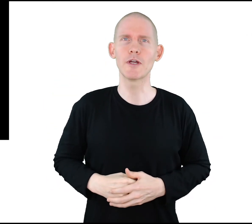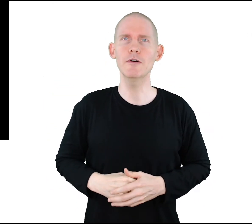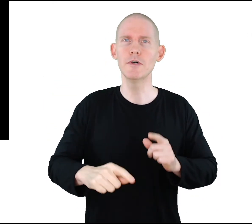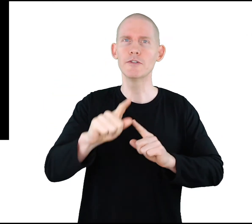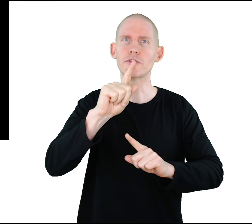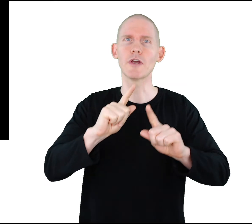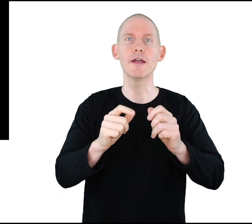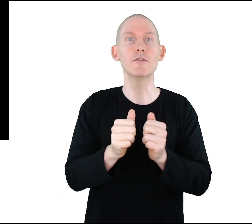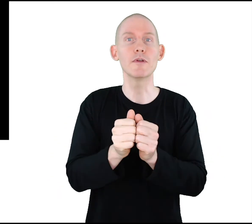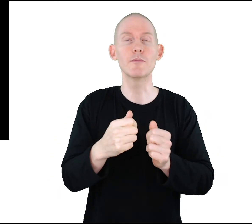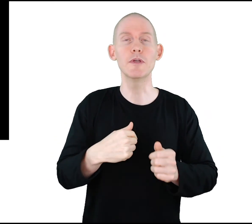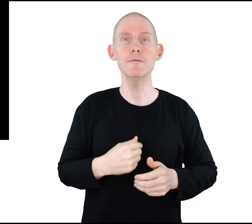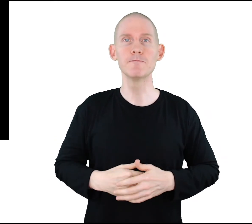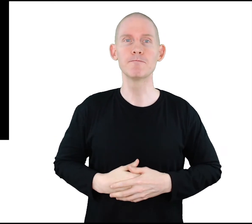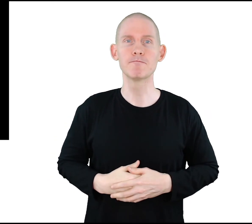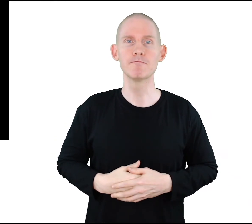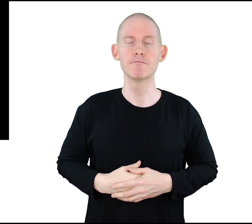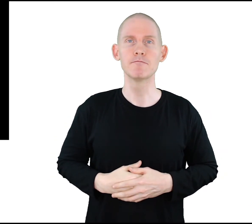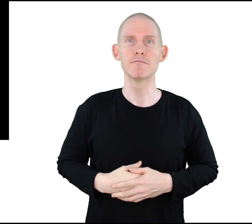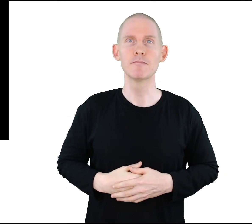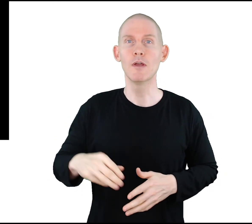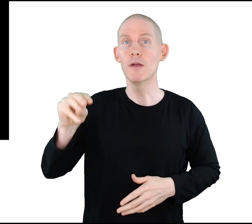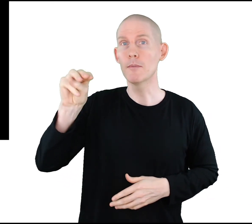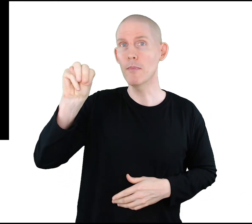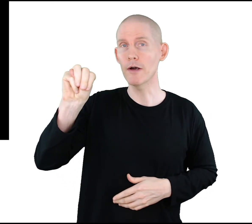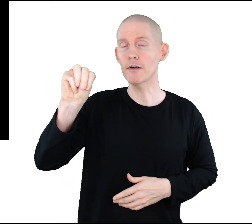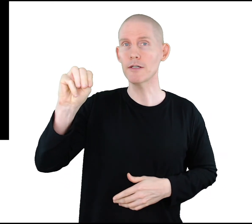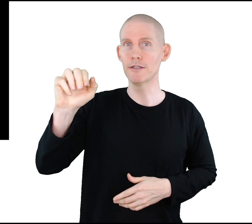go. Sign with me. Mark